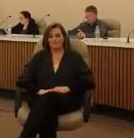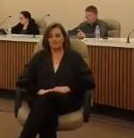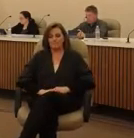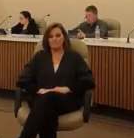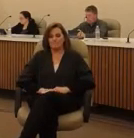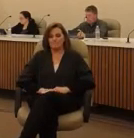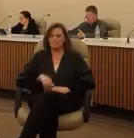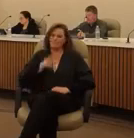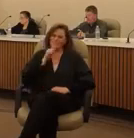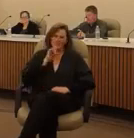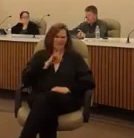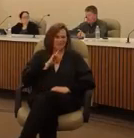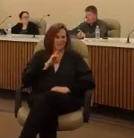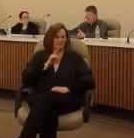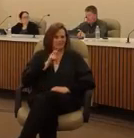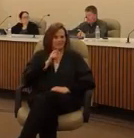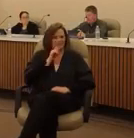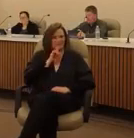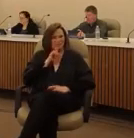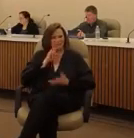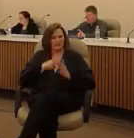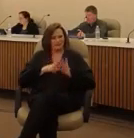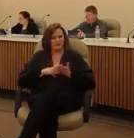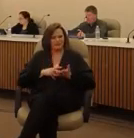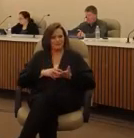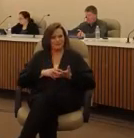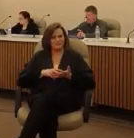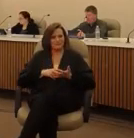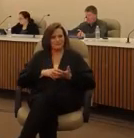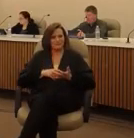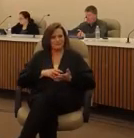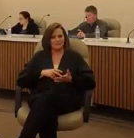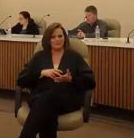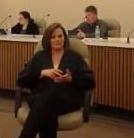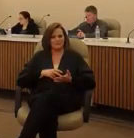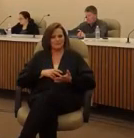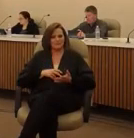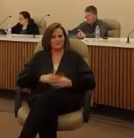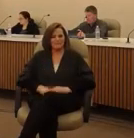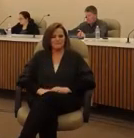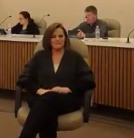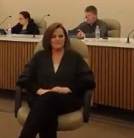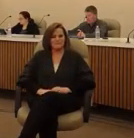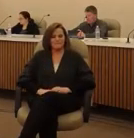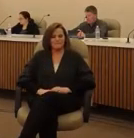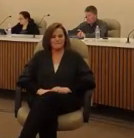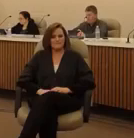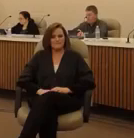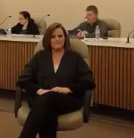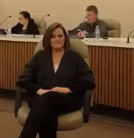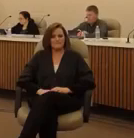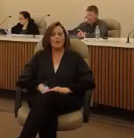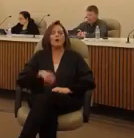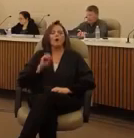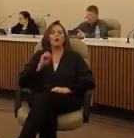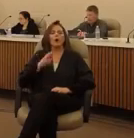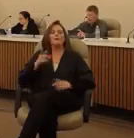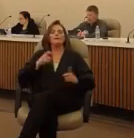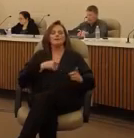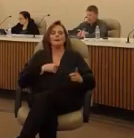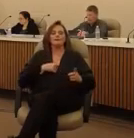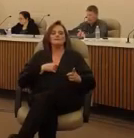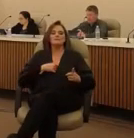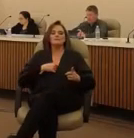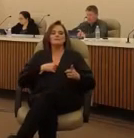not clear what this, what it's saying, Don. Letter submitted by, and discuss as well as those workers. Oh, that the